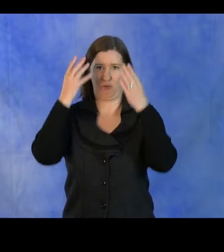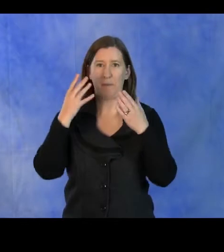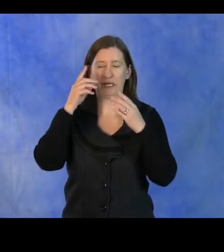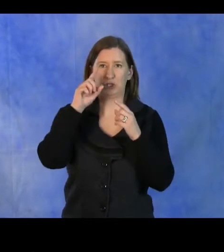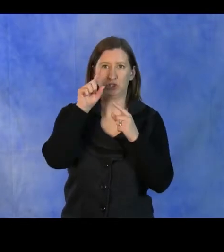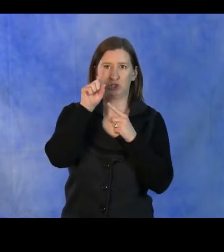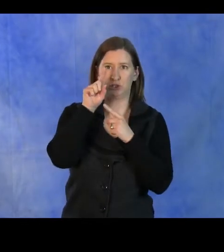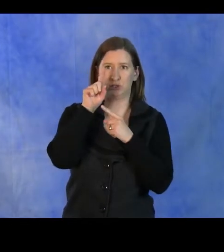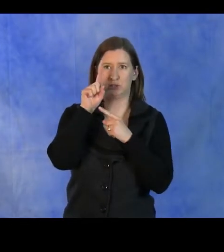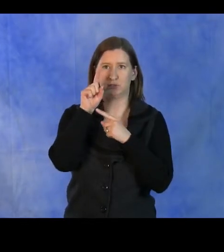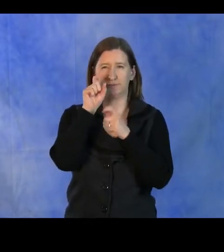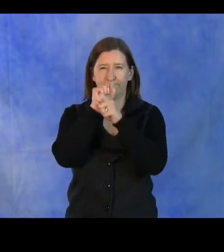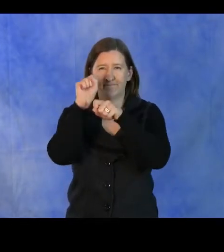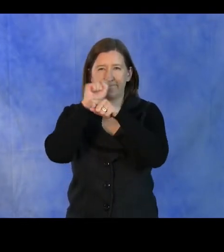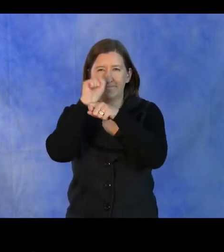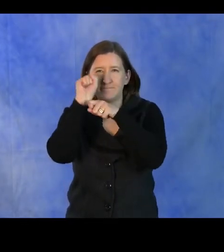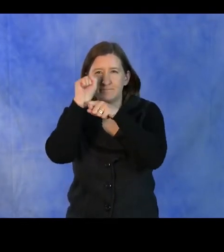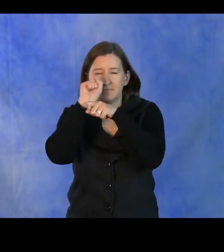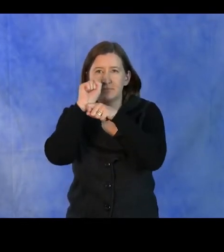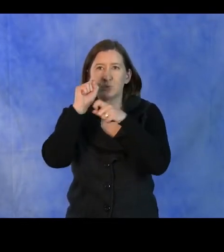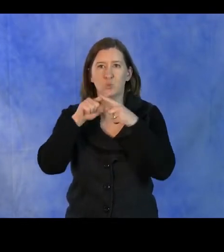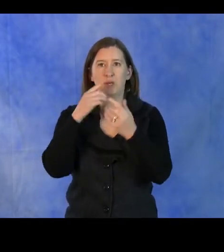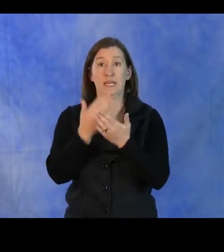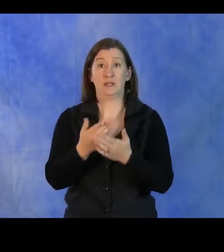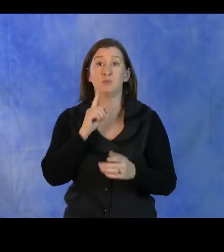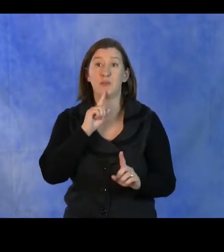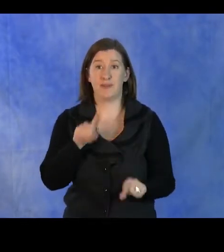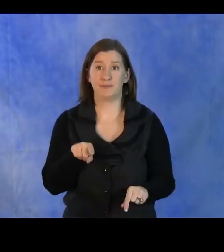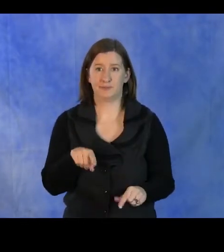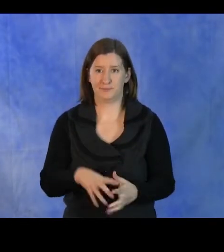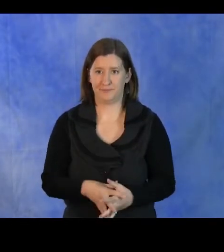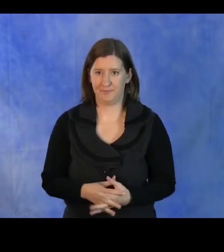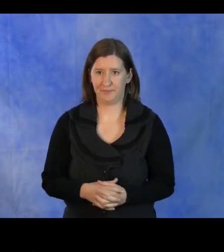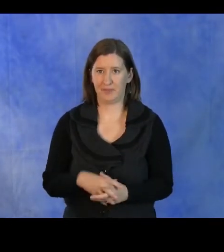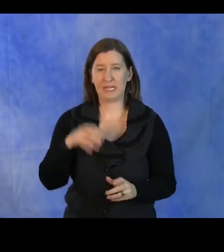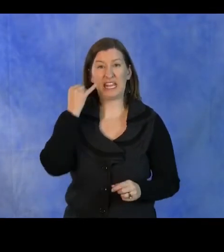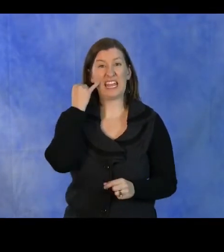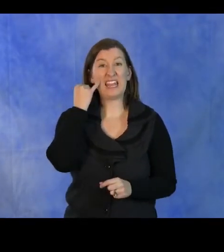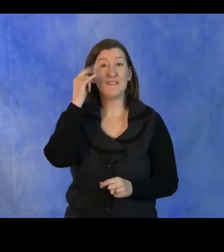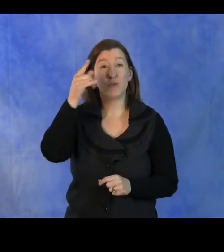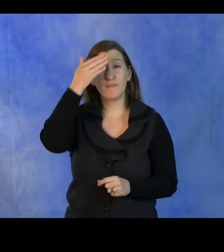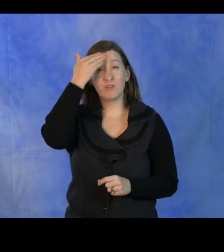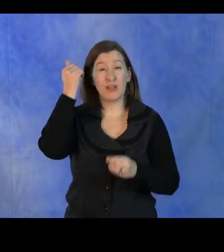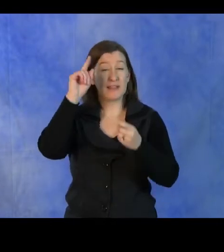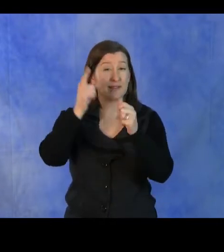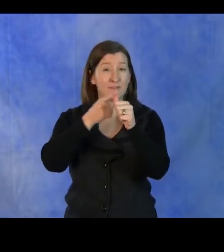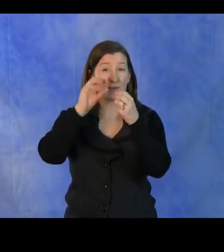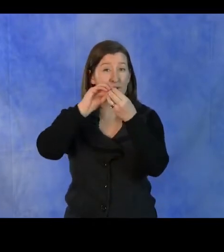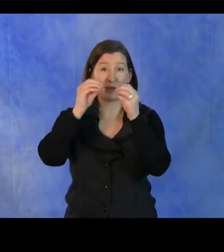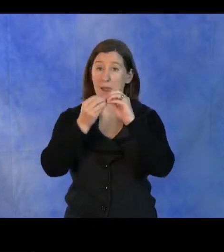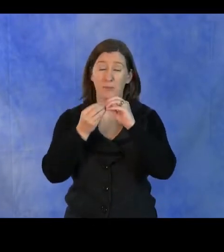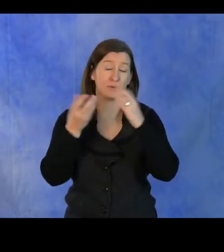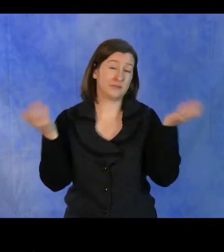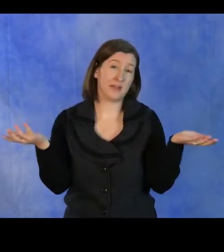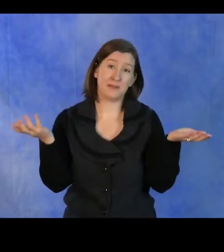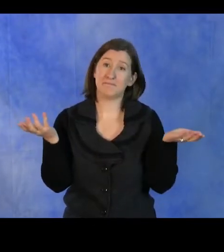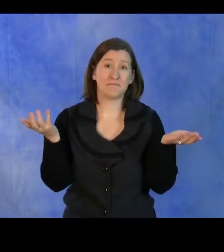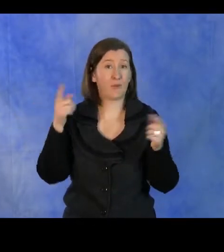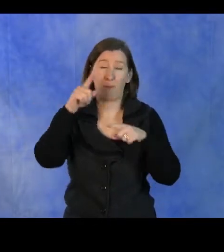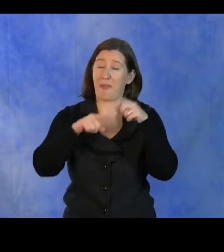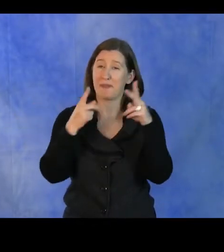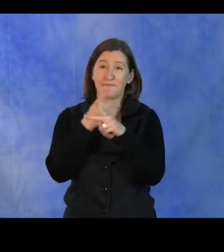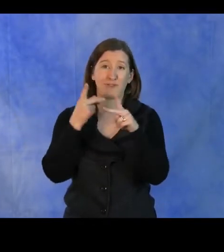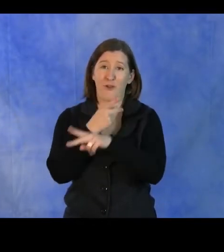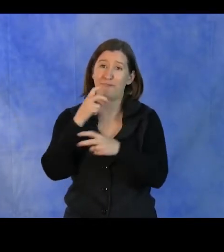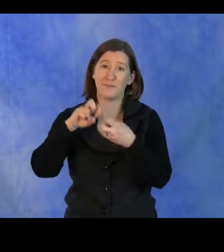have to manipulate that information and have your brain work to find the answer. And if you